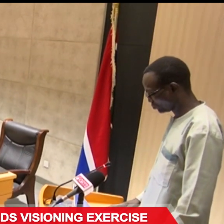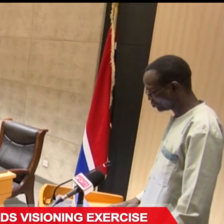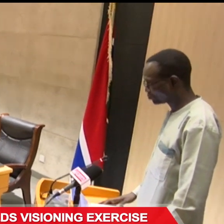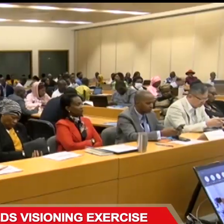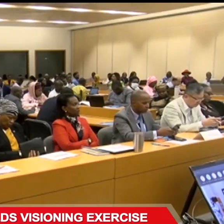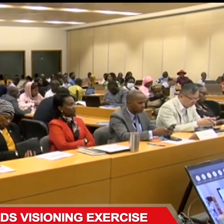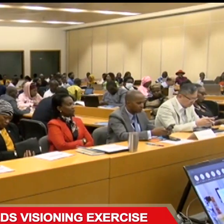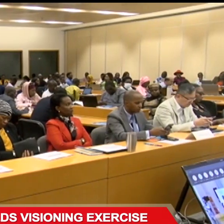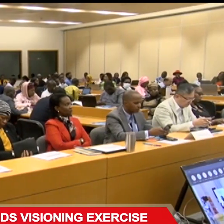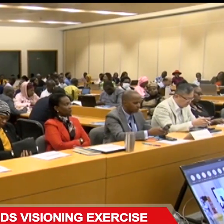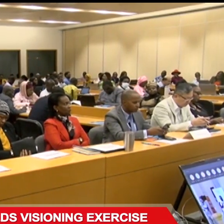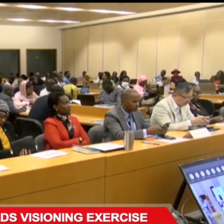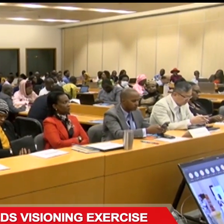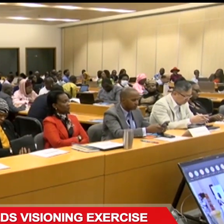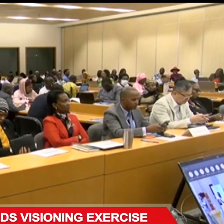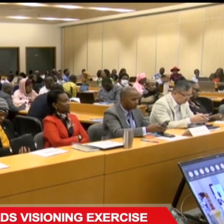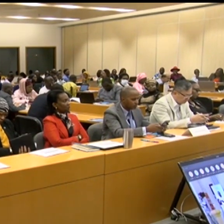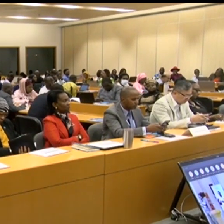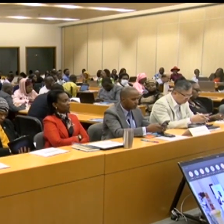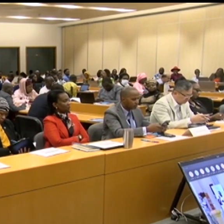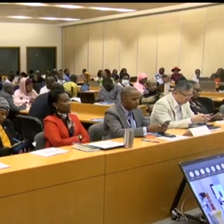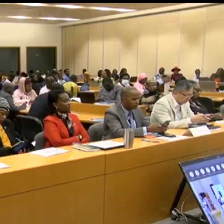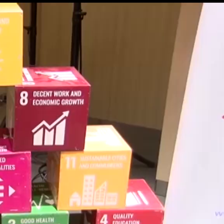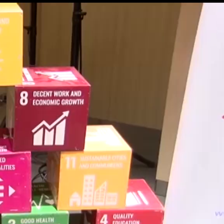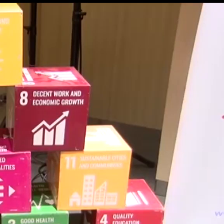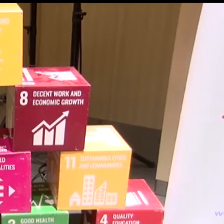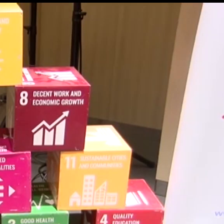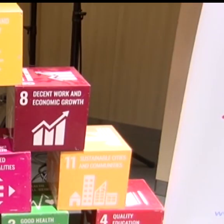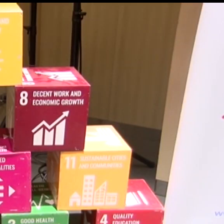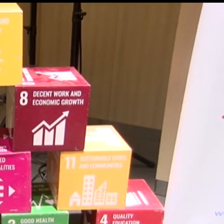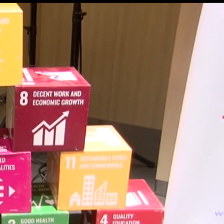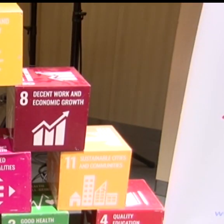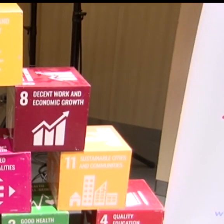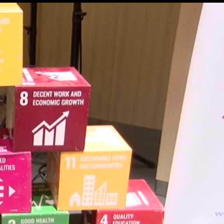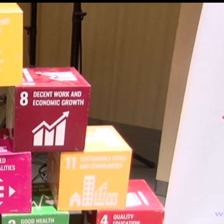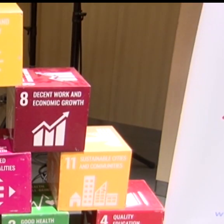the government's green recovery-focused National Development Plan